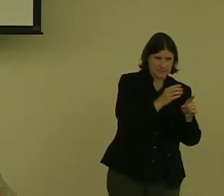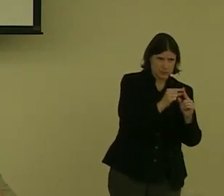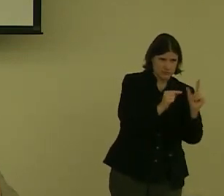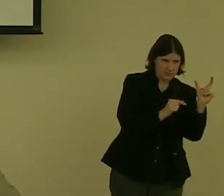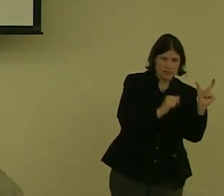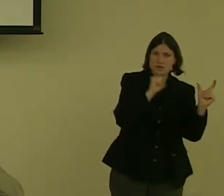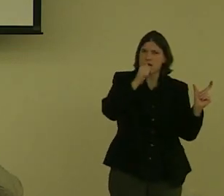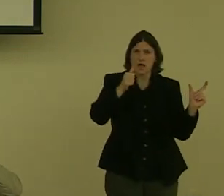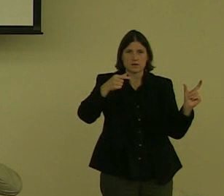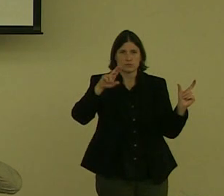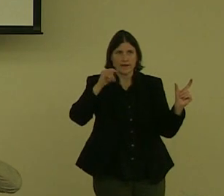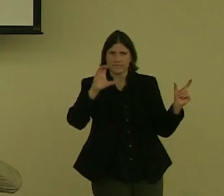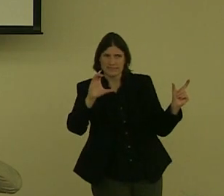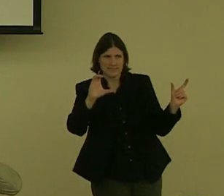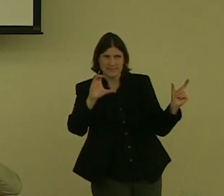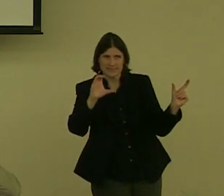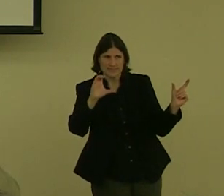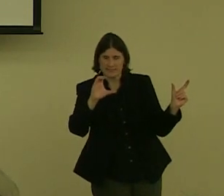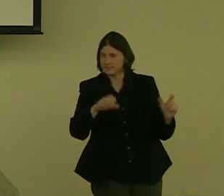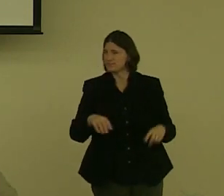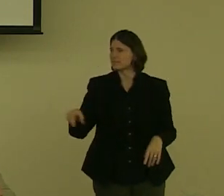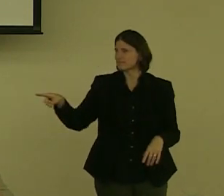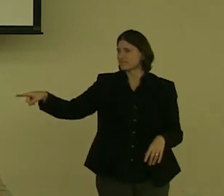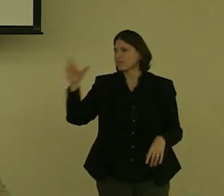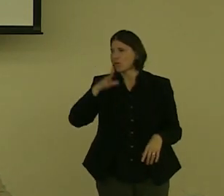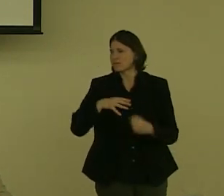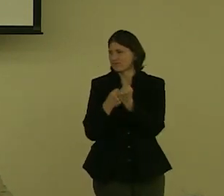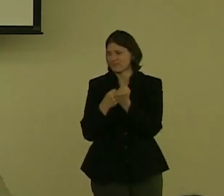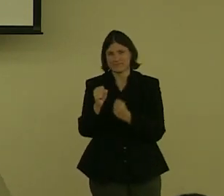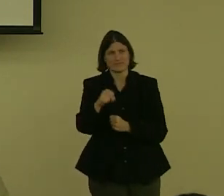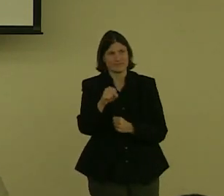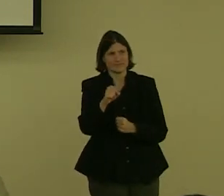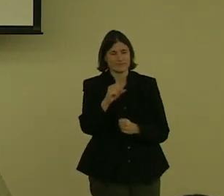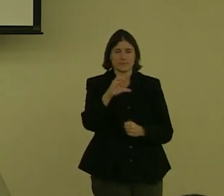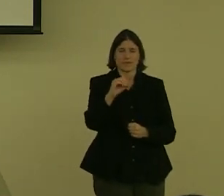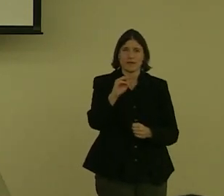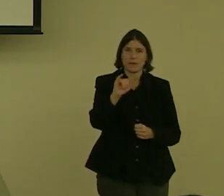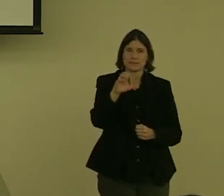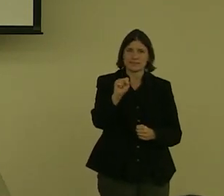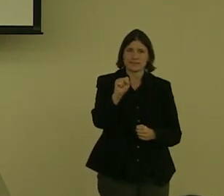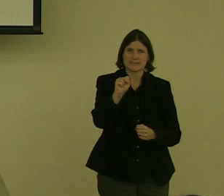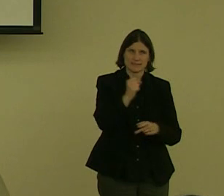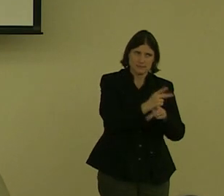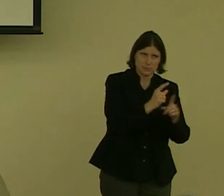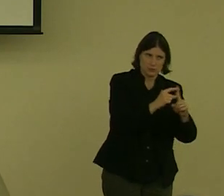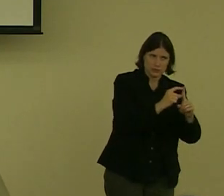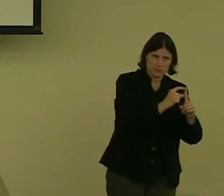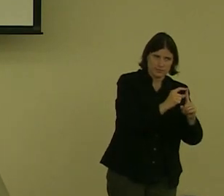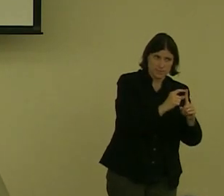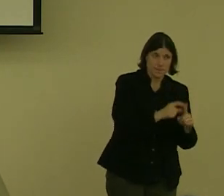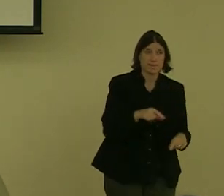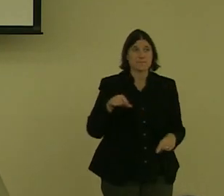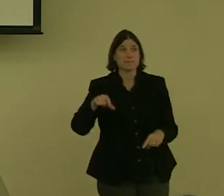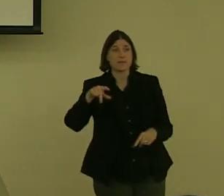are elements that are unique to that language, and that language is comics. Graphic novel is a term that's